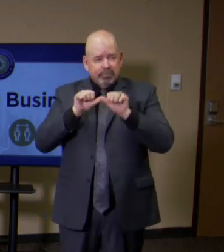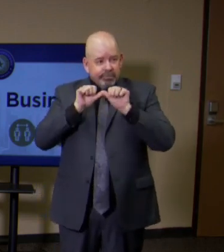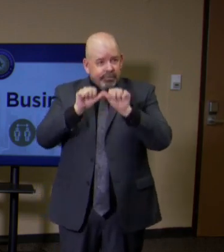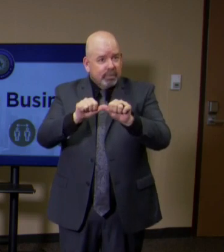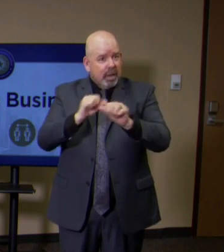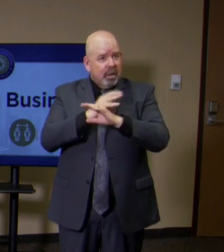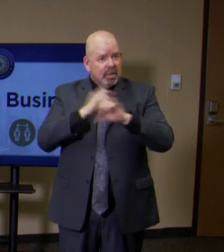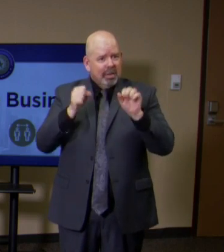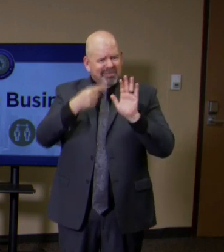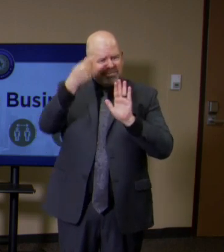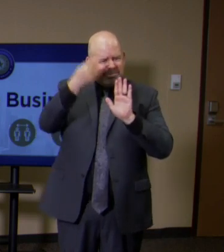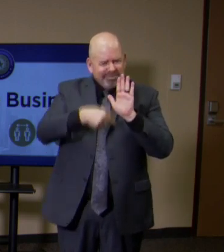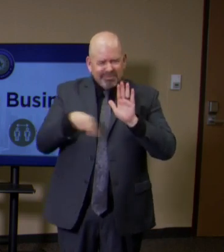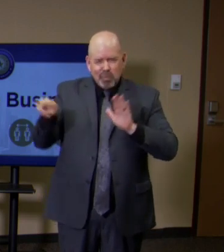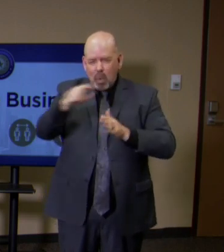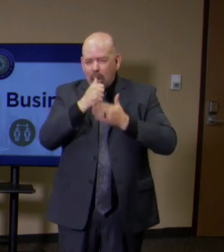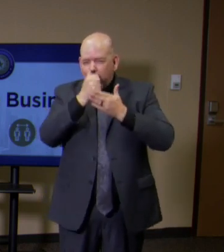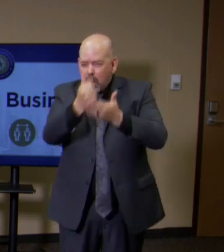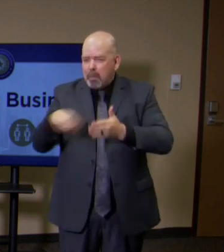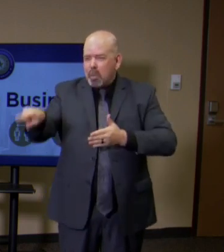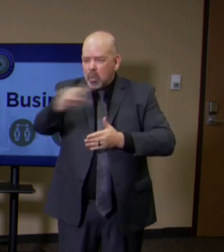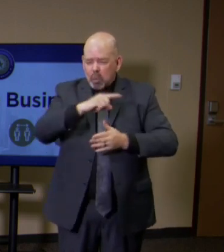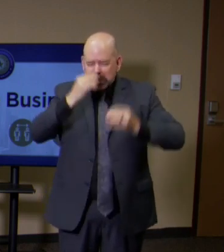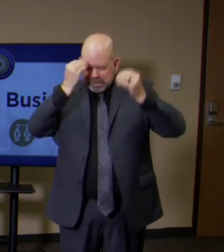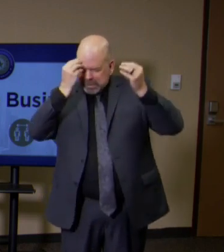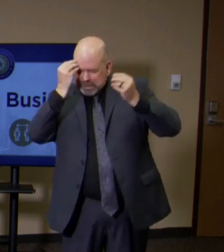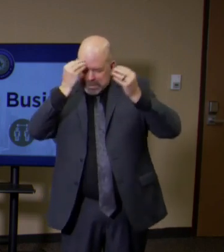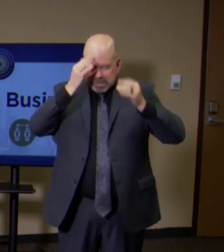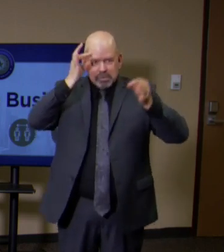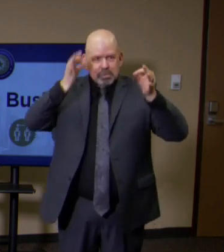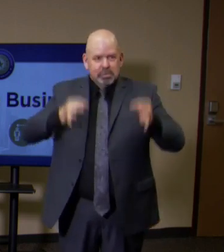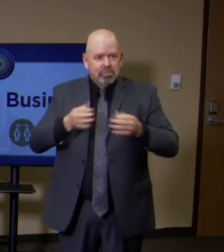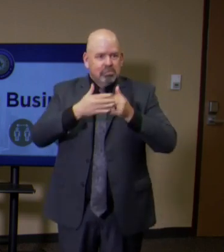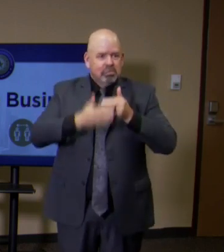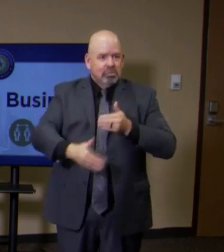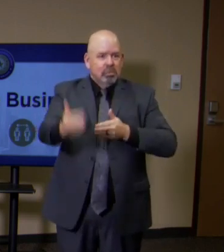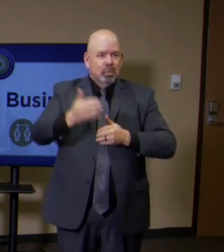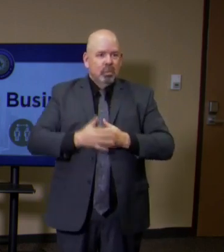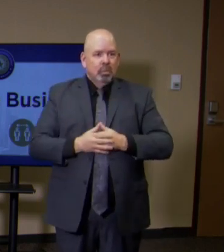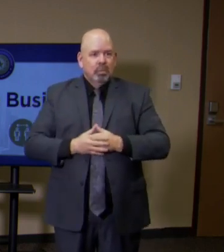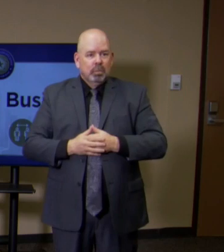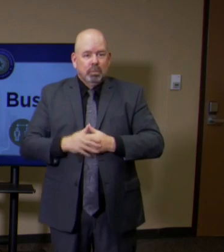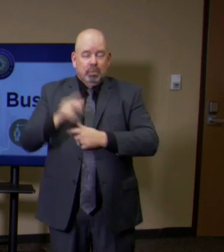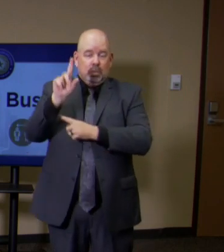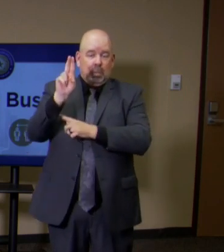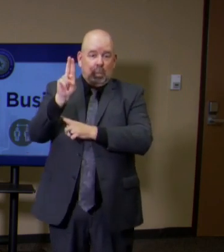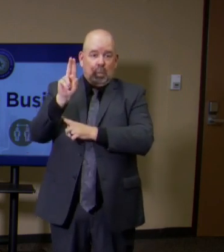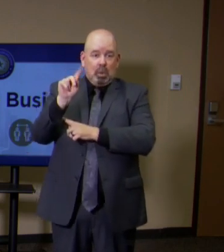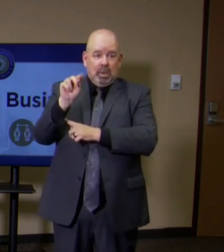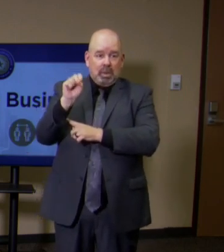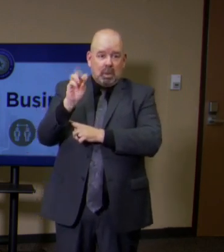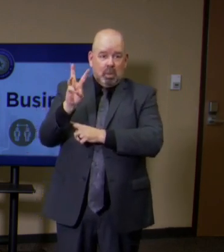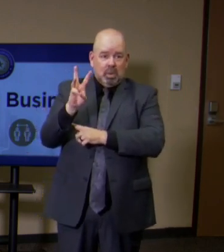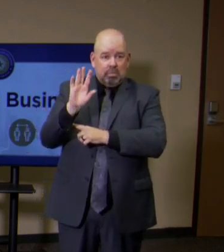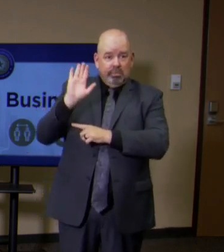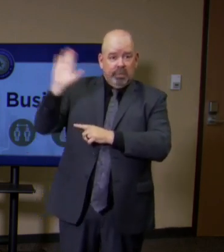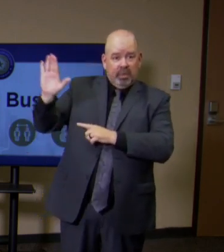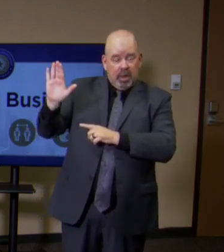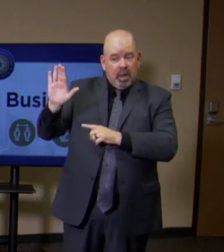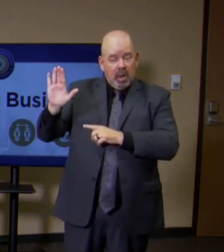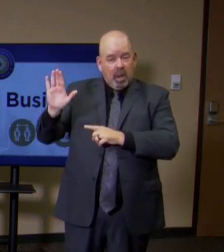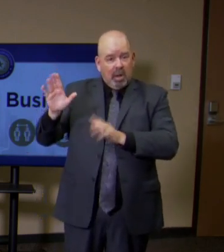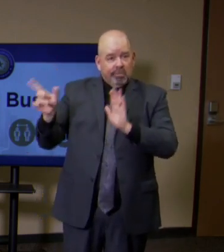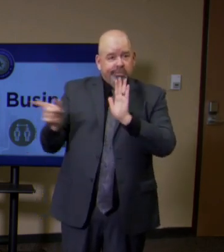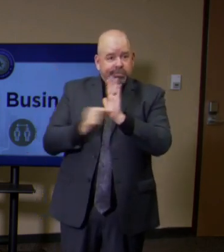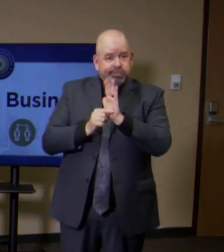the PowerPoint deck that went out yesterday, there's a huge difference between if we have 57% of the